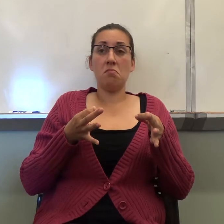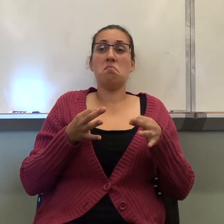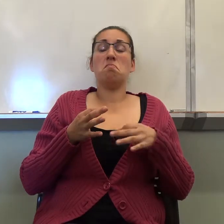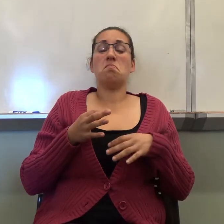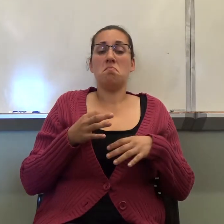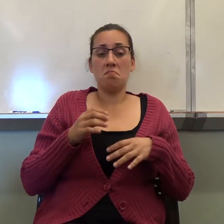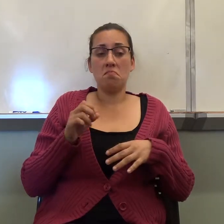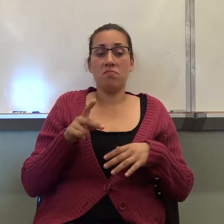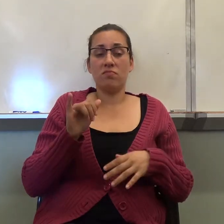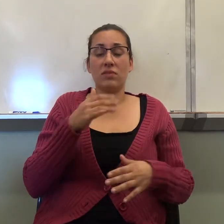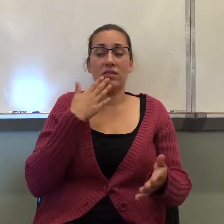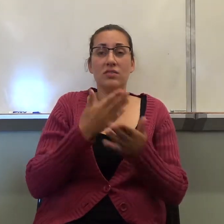Simplifying.